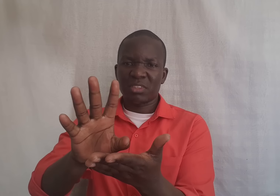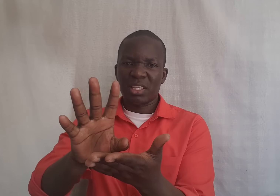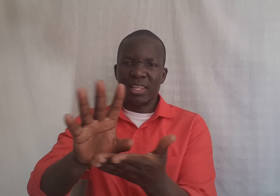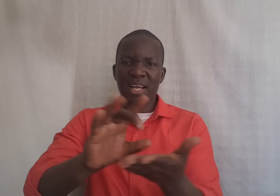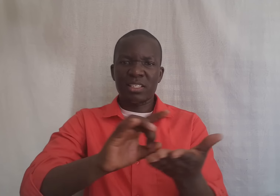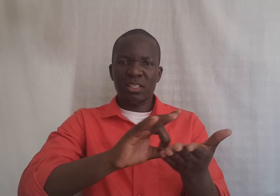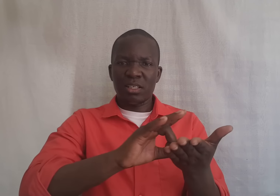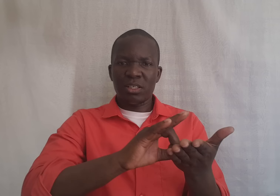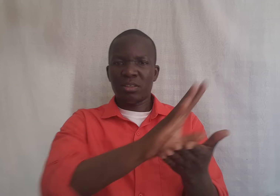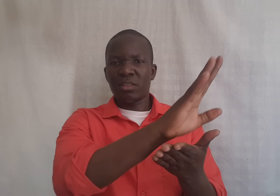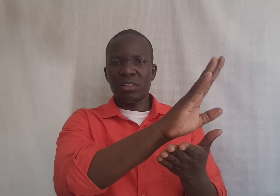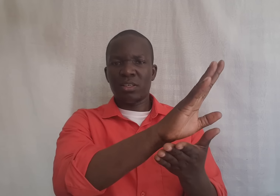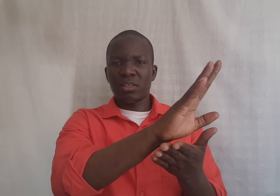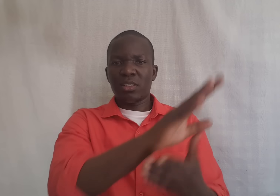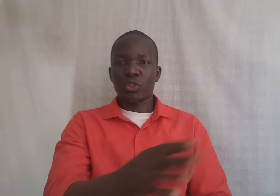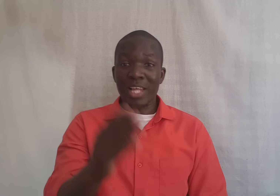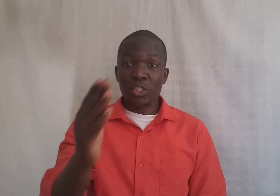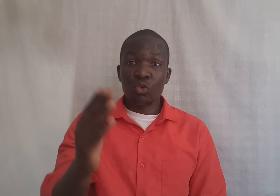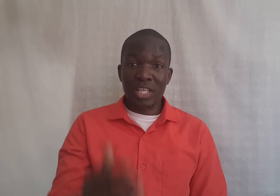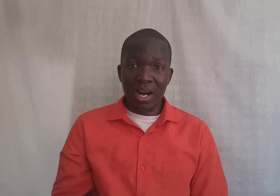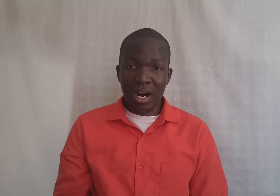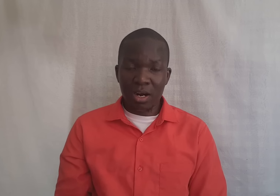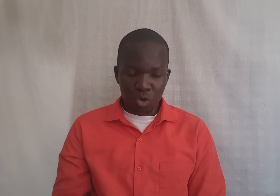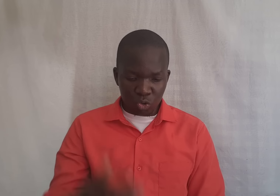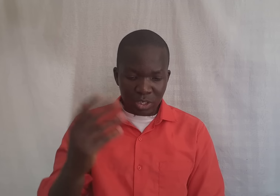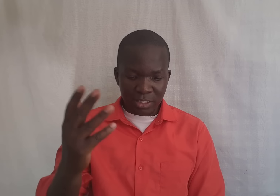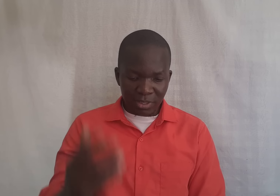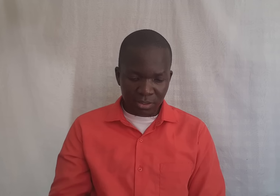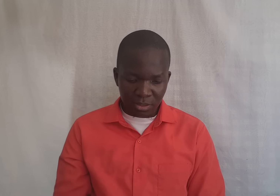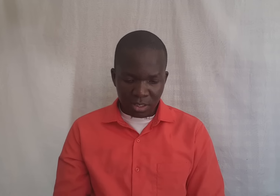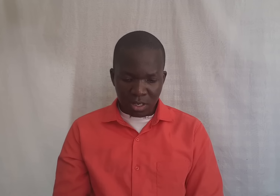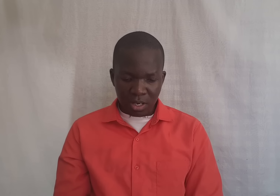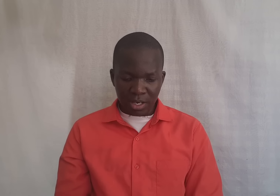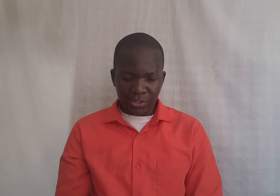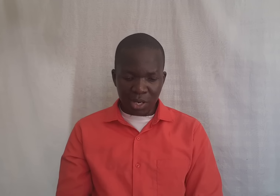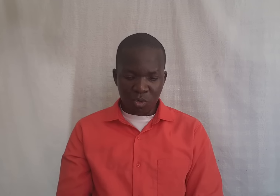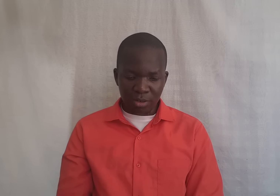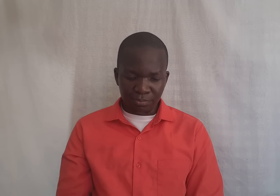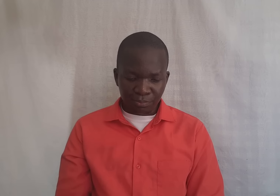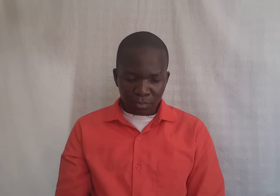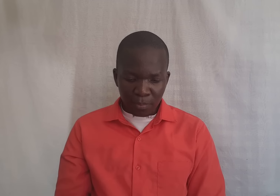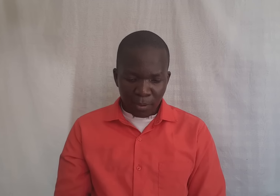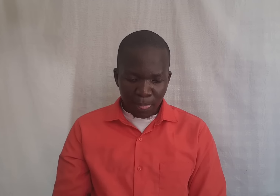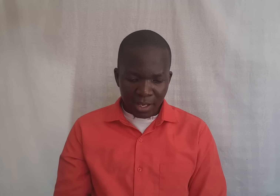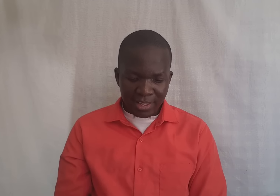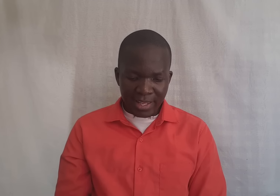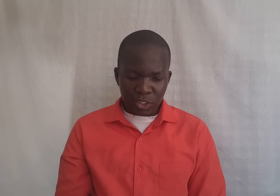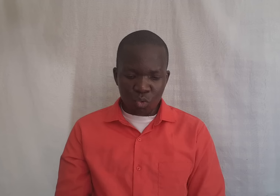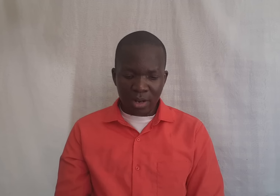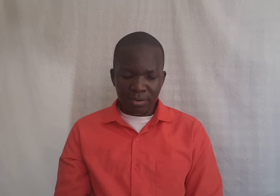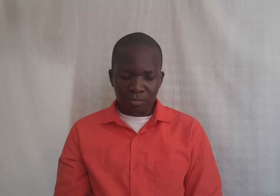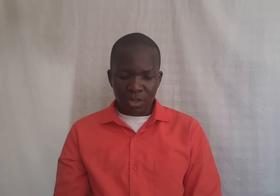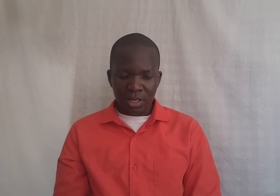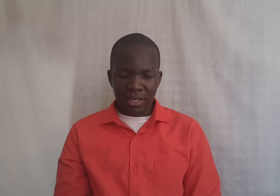like that. So that's to sack or to dismiss someone. The next one